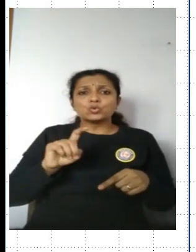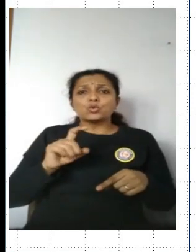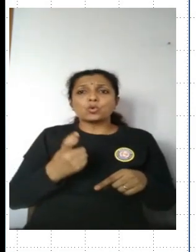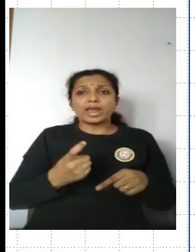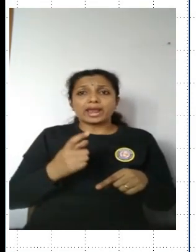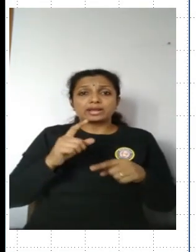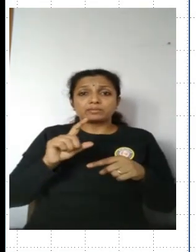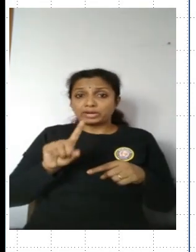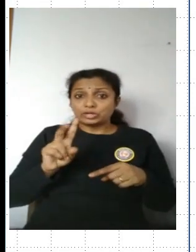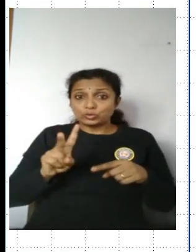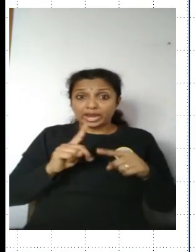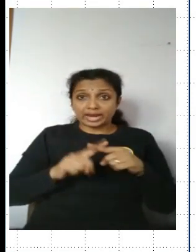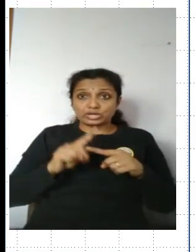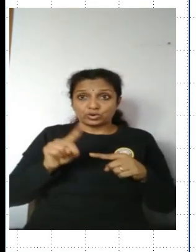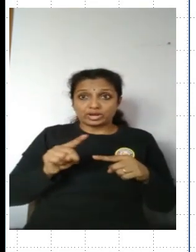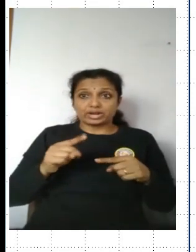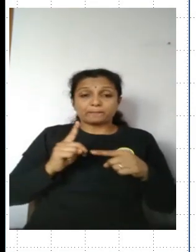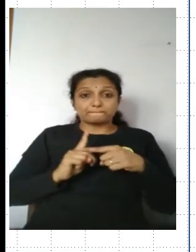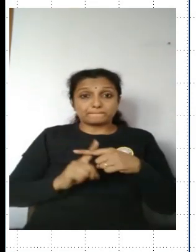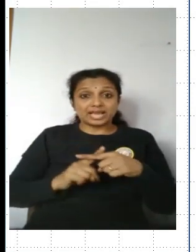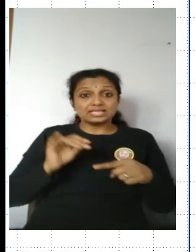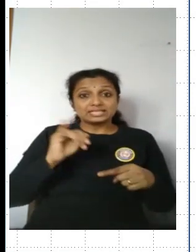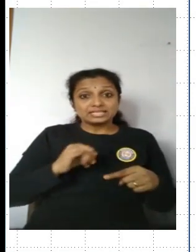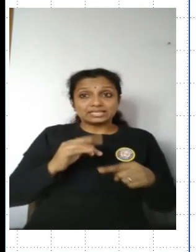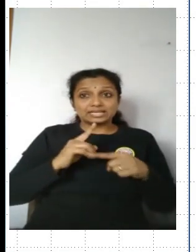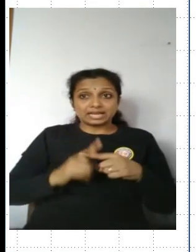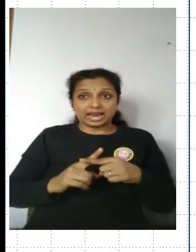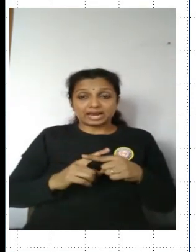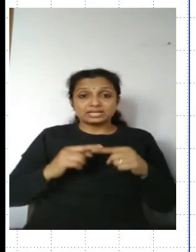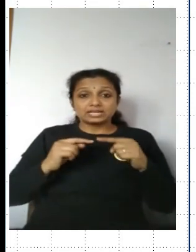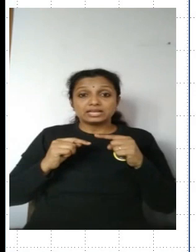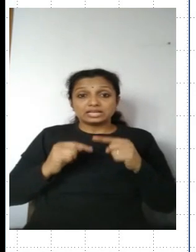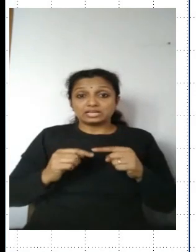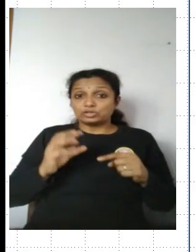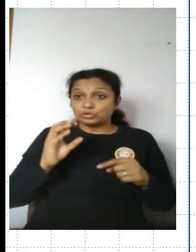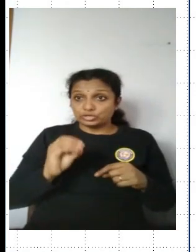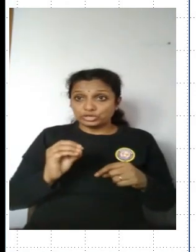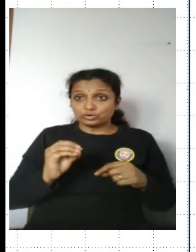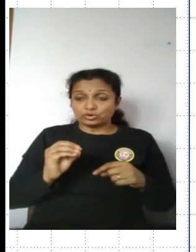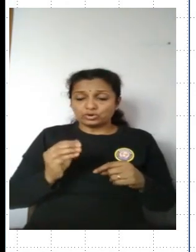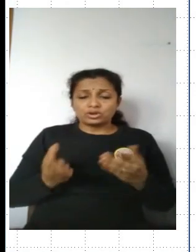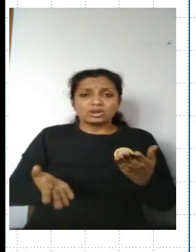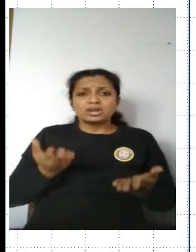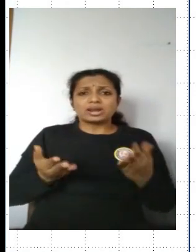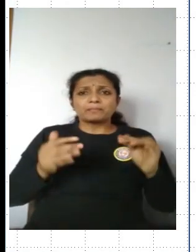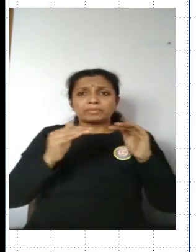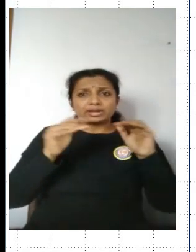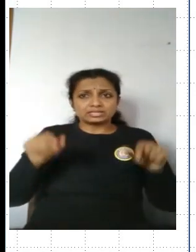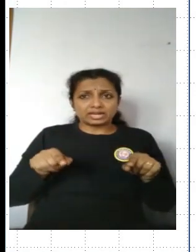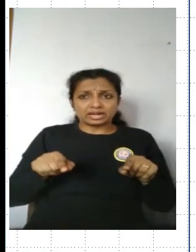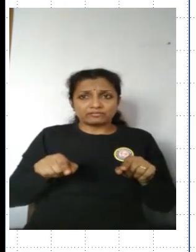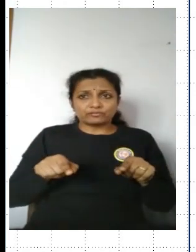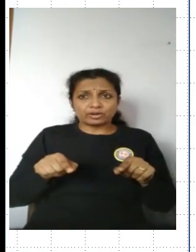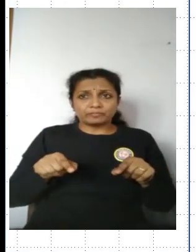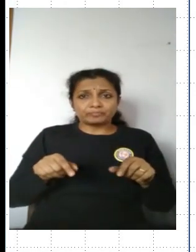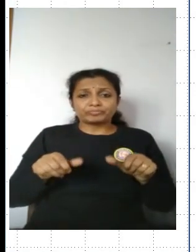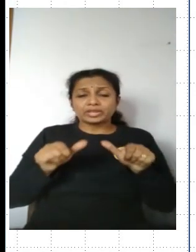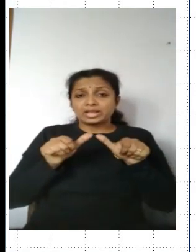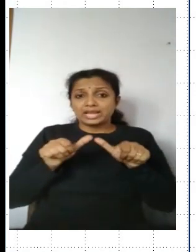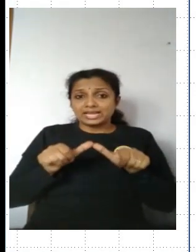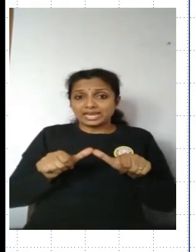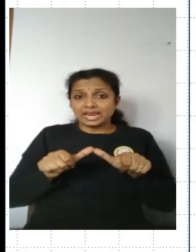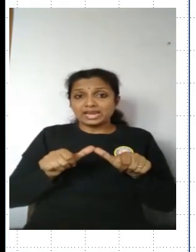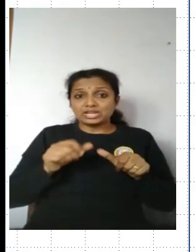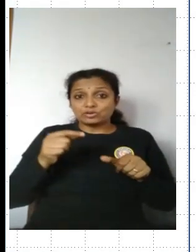2, example 3, in minus 2x square plus 6x equal to 0, compare to standard form.